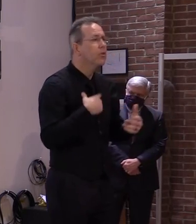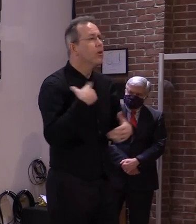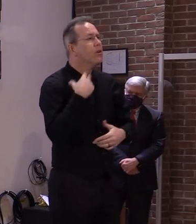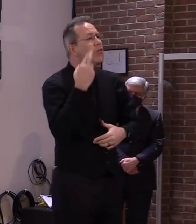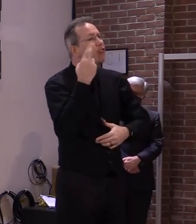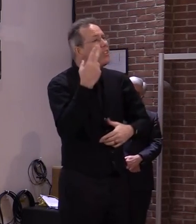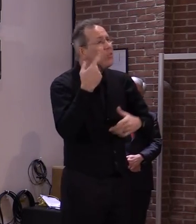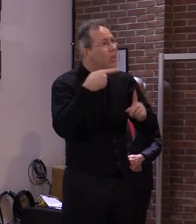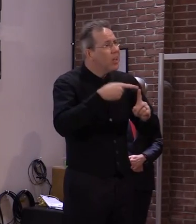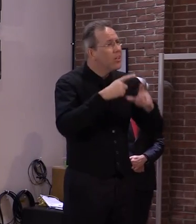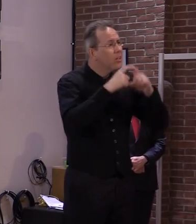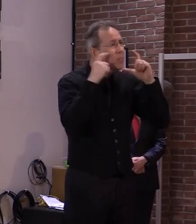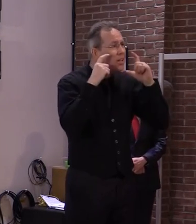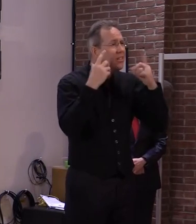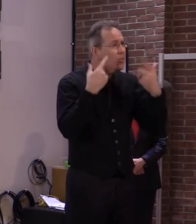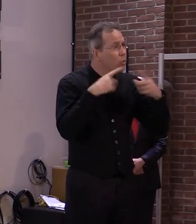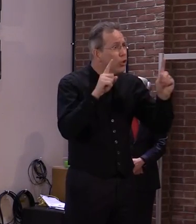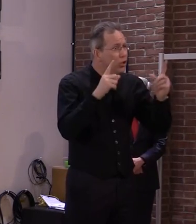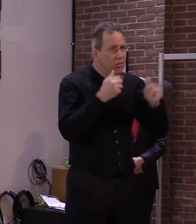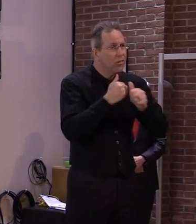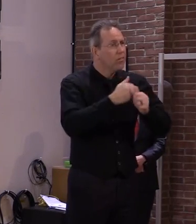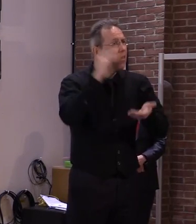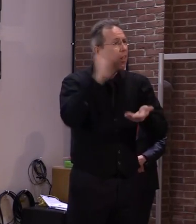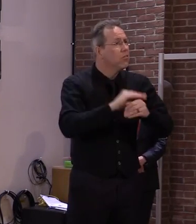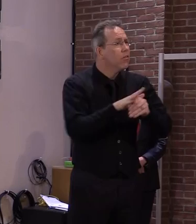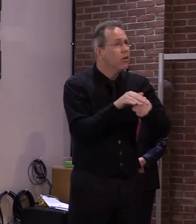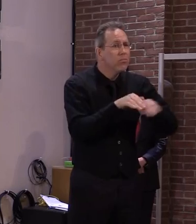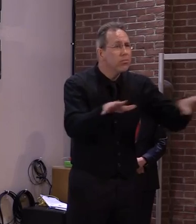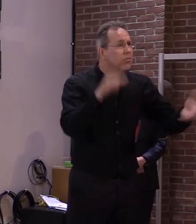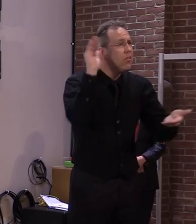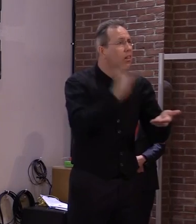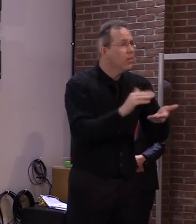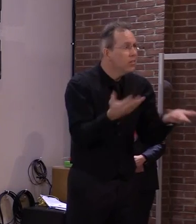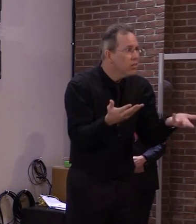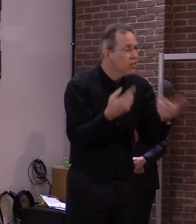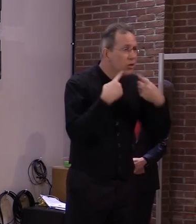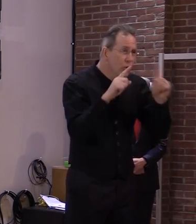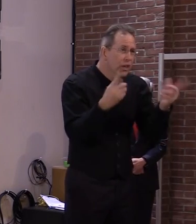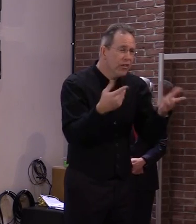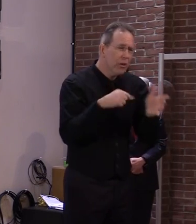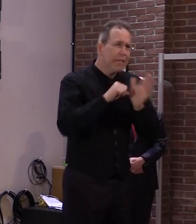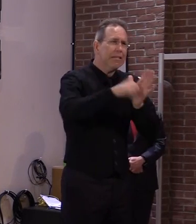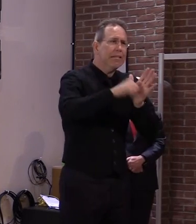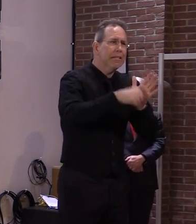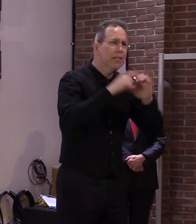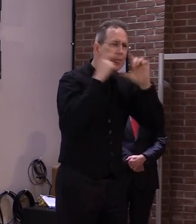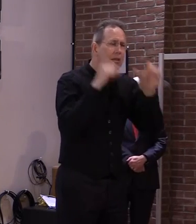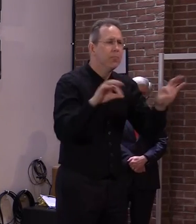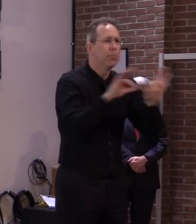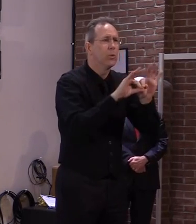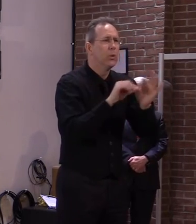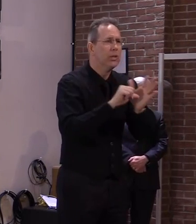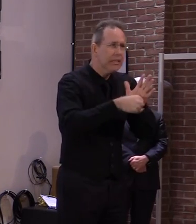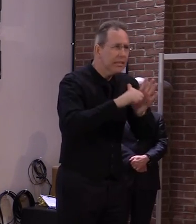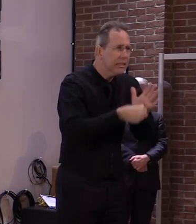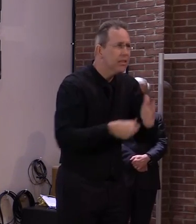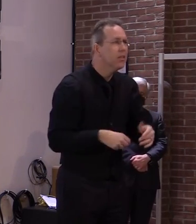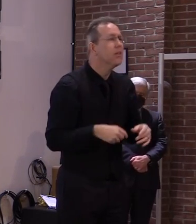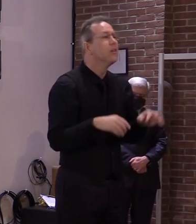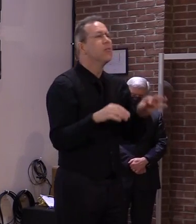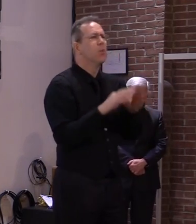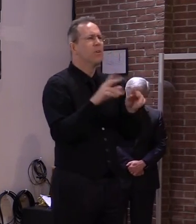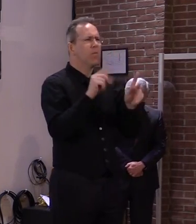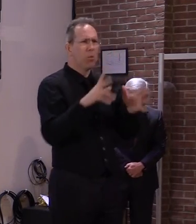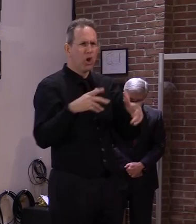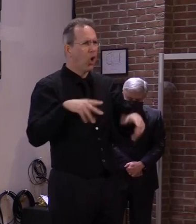Vermont. Most people, the majority of Vermonters, have conformed and done the right thing, just to wear a mask.